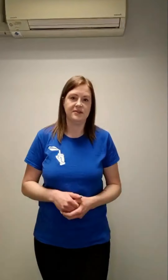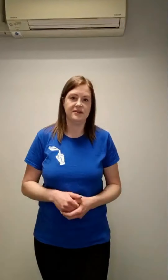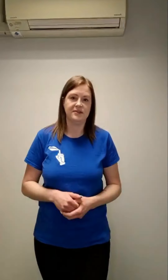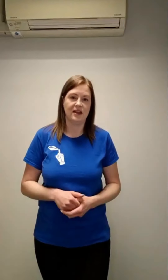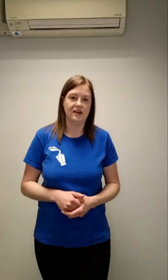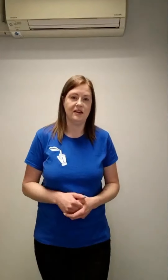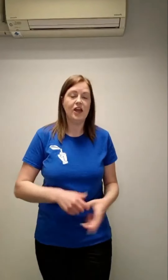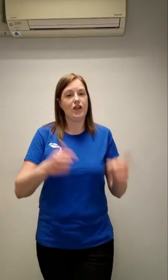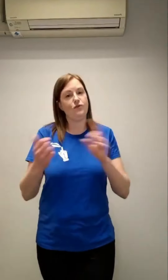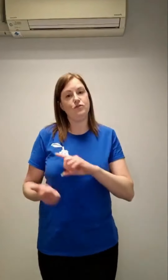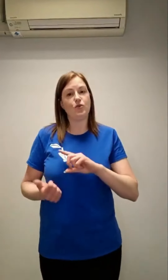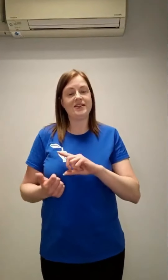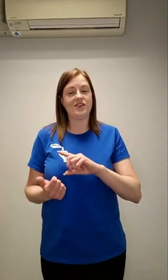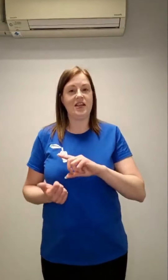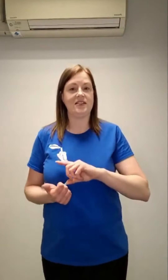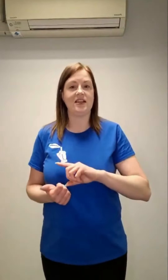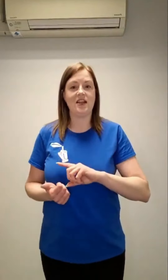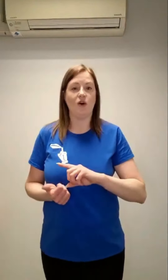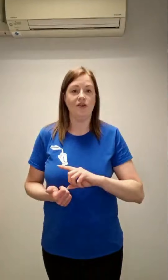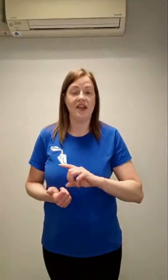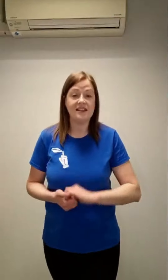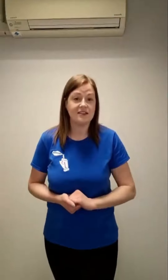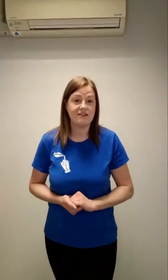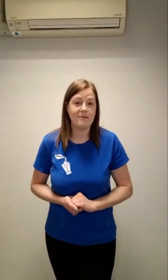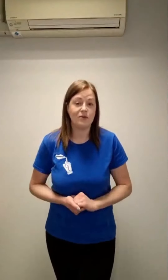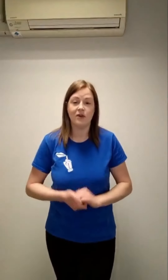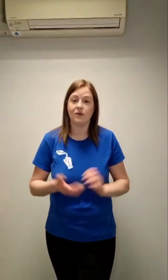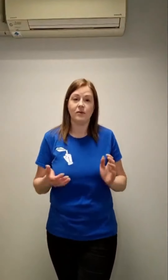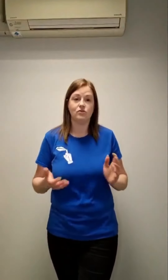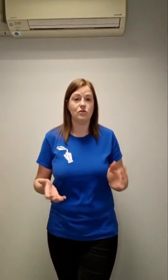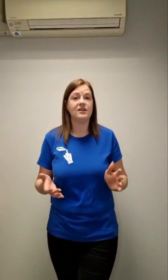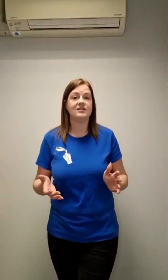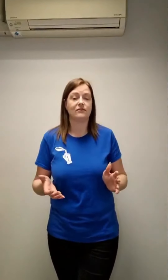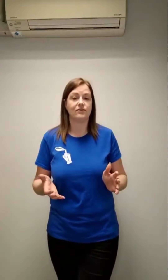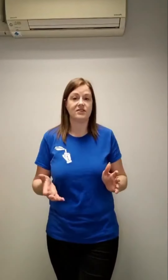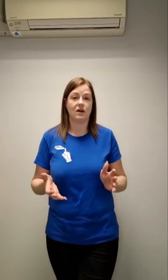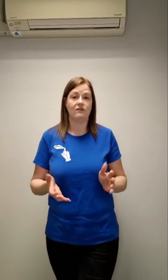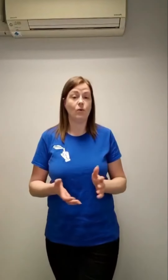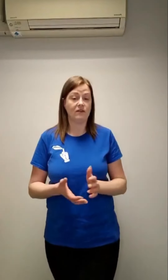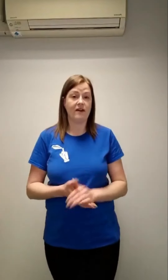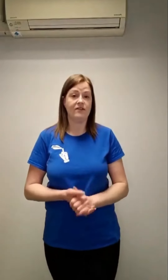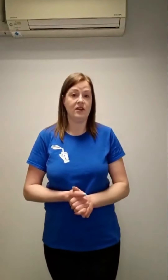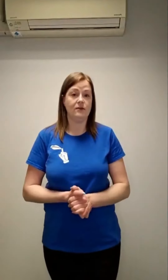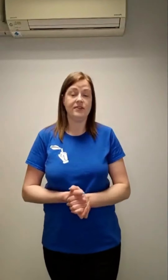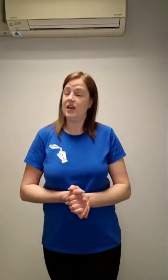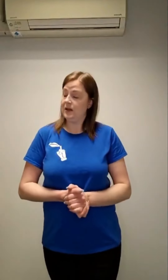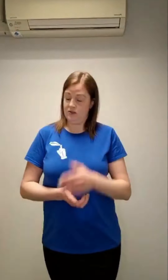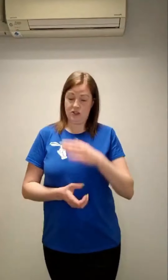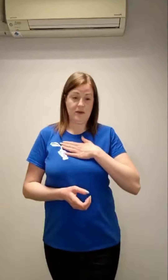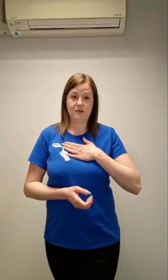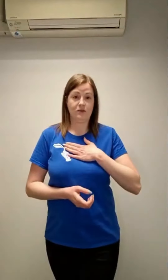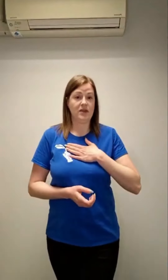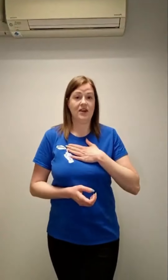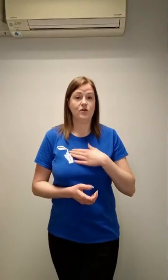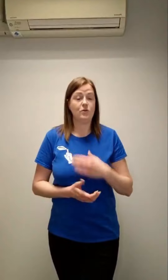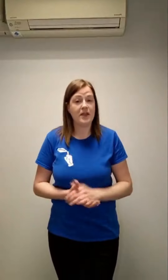what I'm saying. If you joined us yesterday on Instagram, you'll know that we will do this for the start of all of our videos, just because if we get new